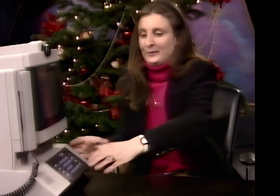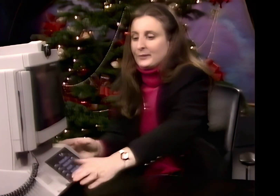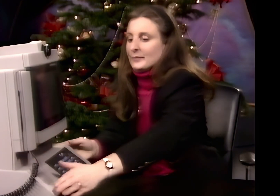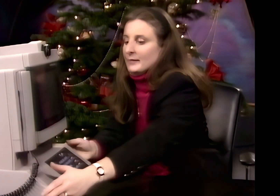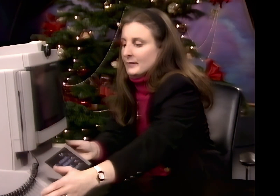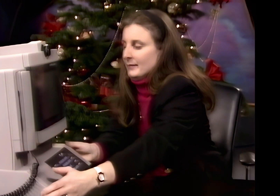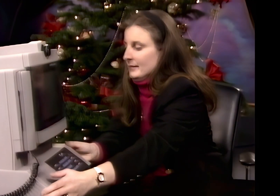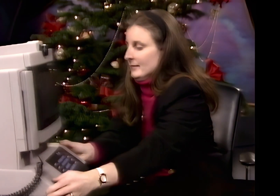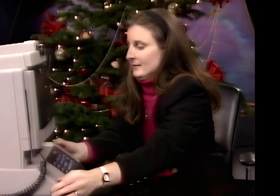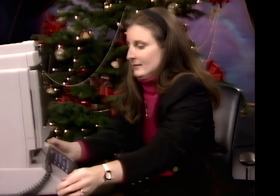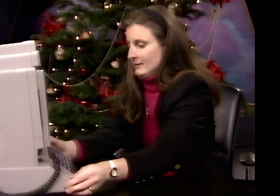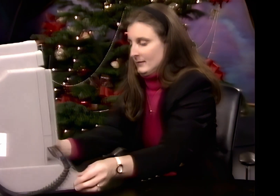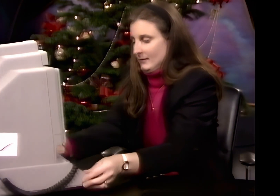telephone.